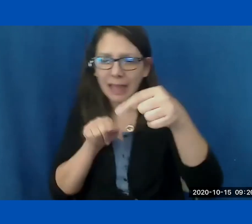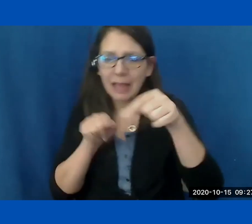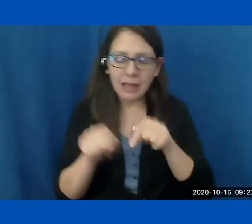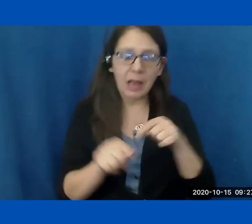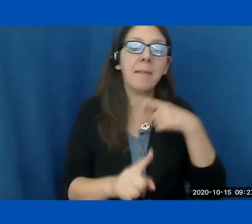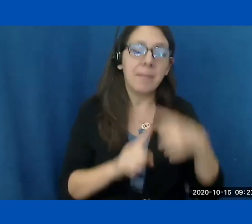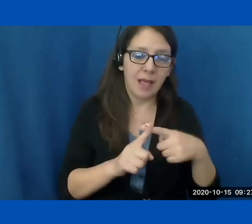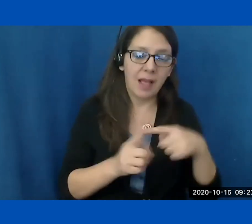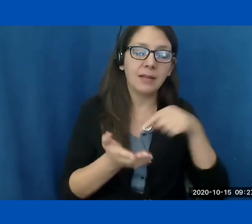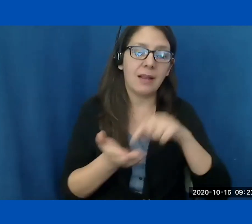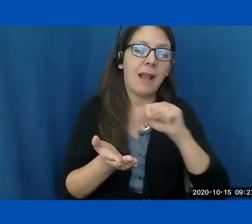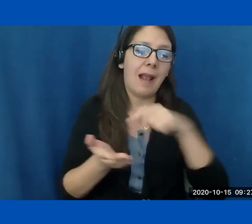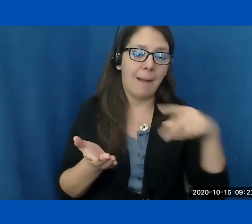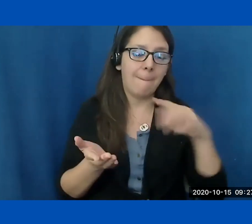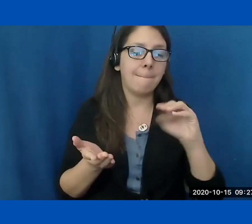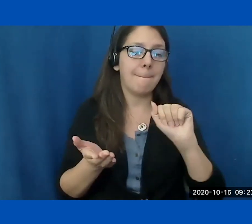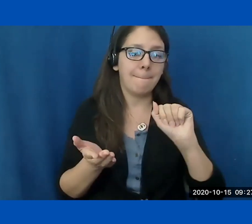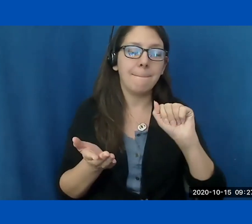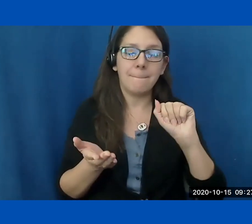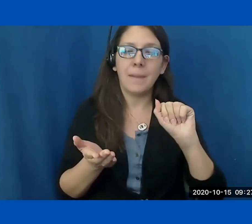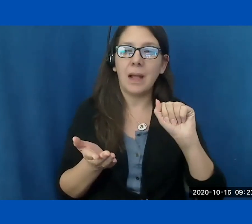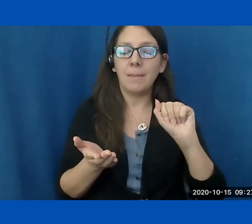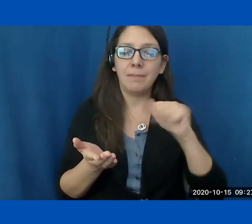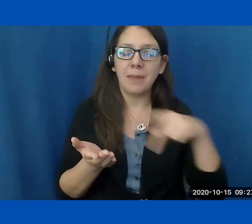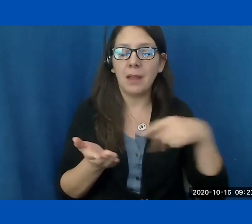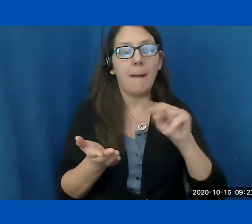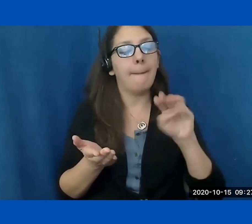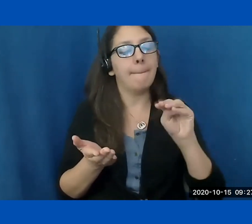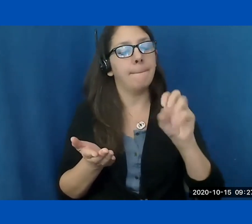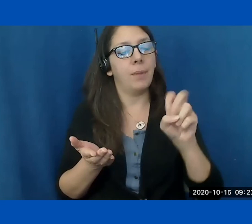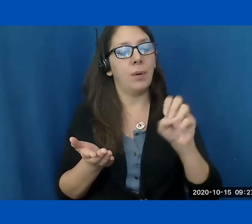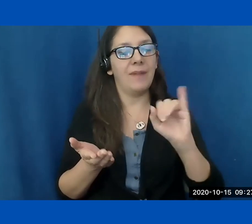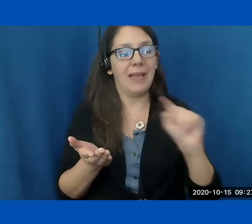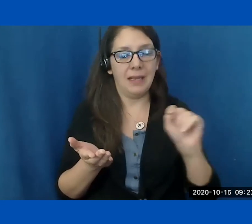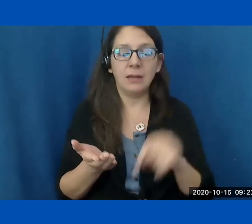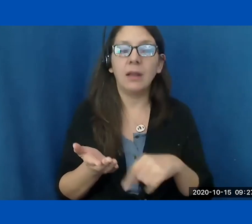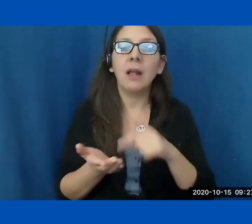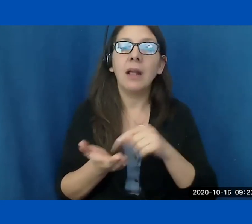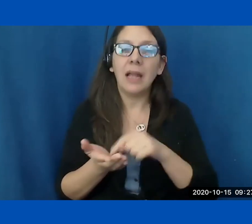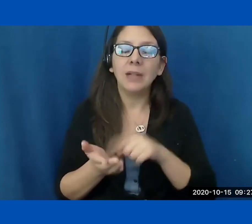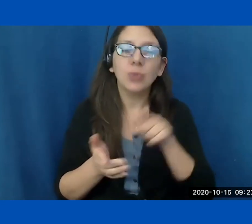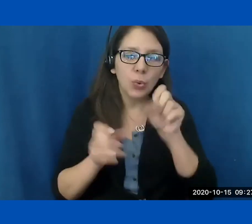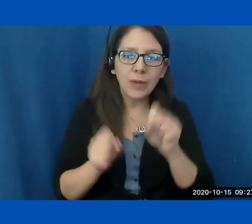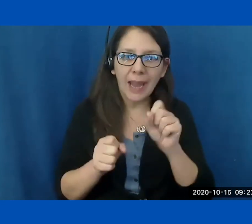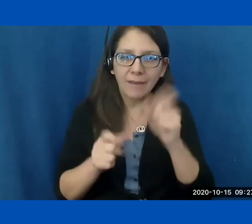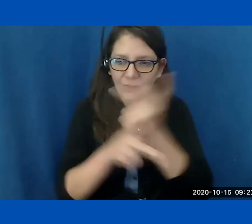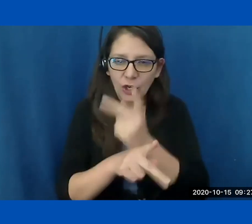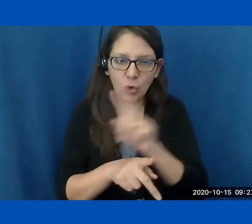so you are like safer on your answer or like the location that you're going to.